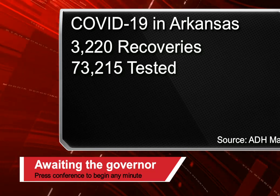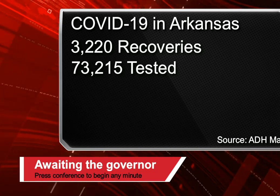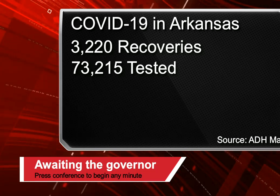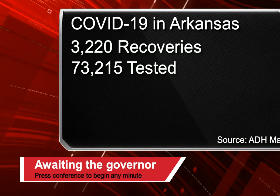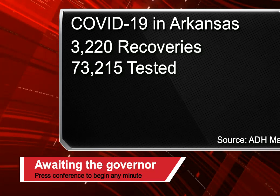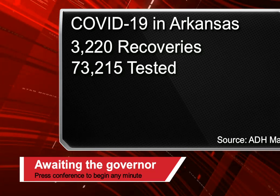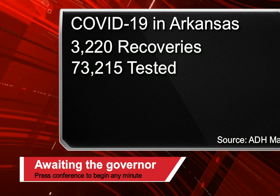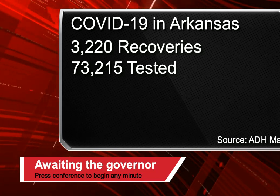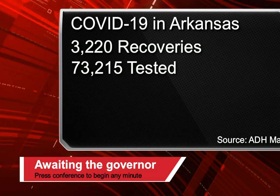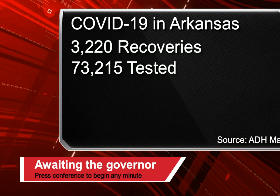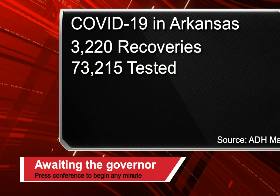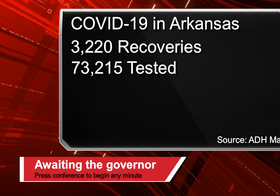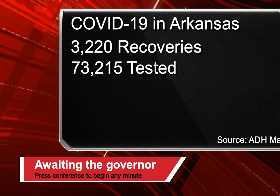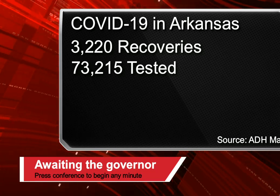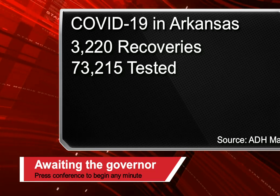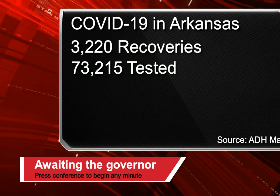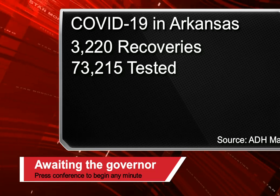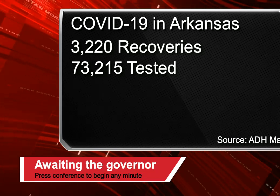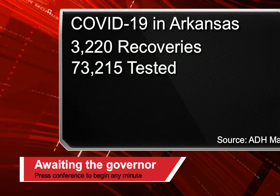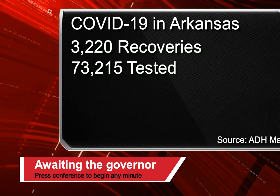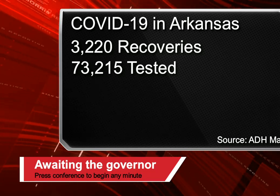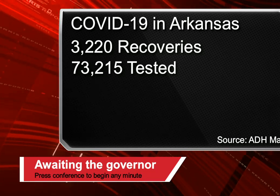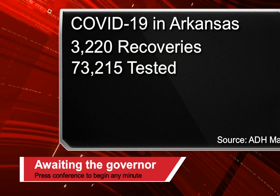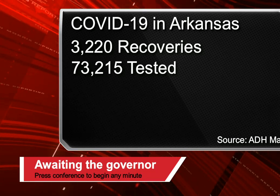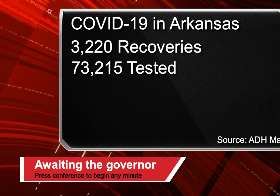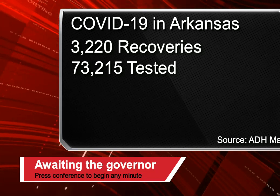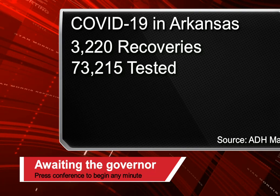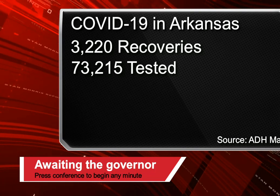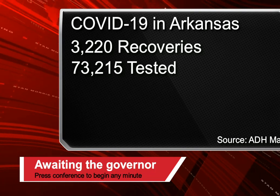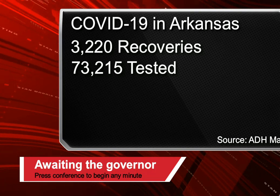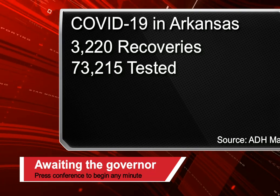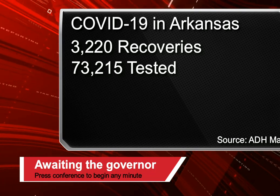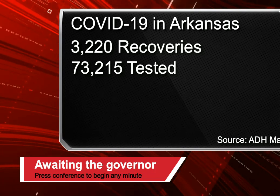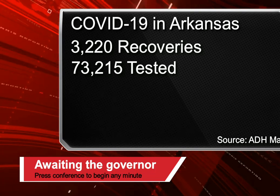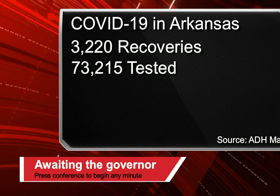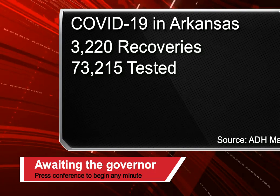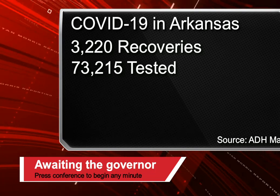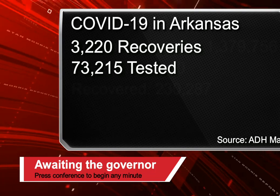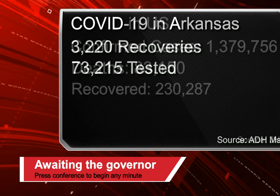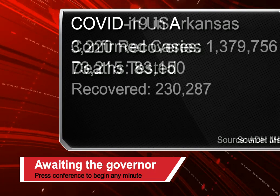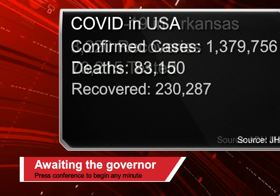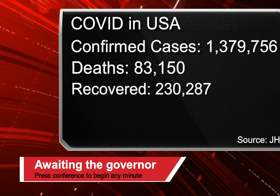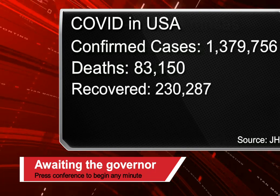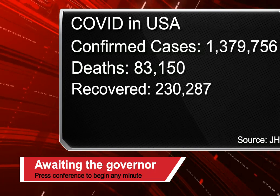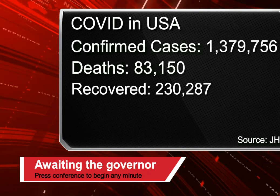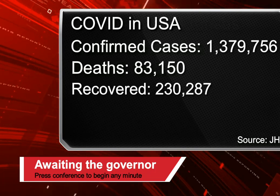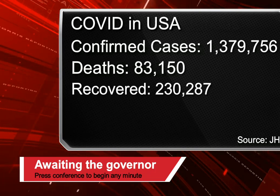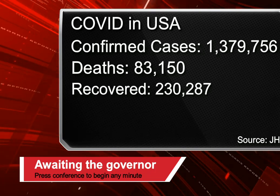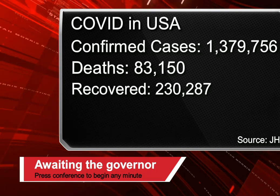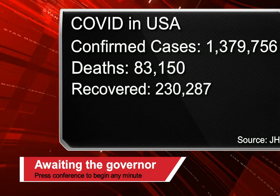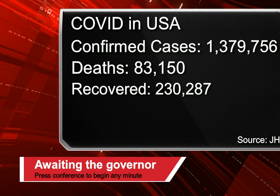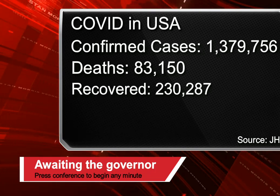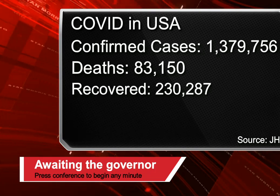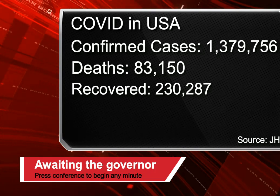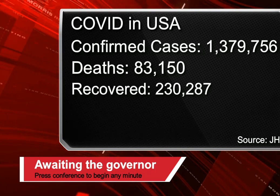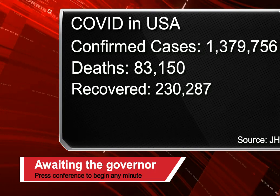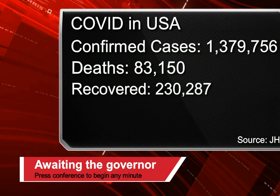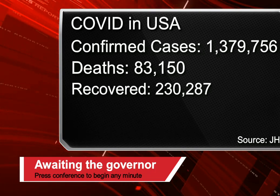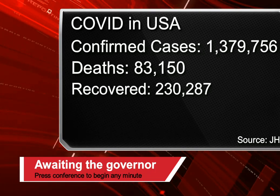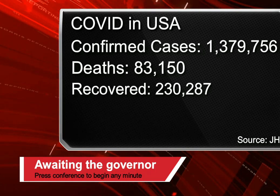with 73,000 plus having been tested in the state of Arkansas. Across the United States, the latest numbers look a little bit like